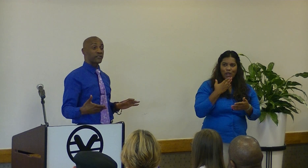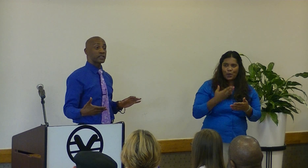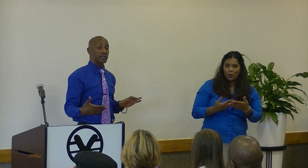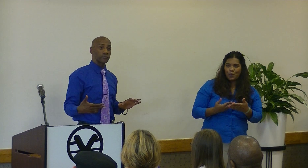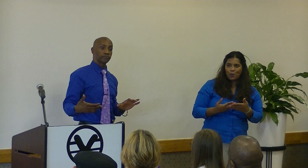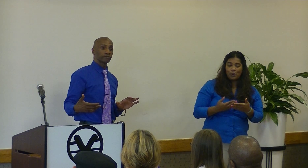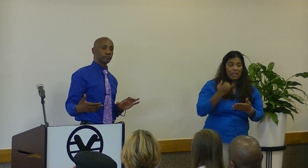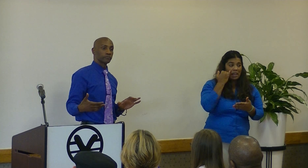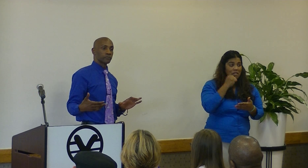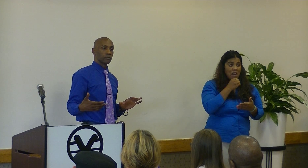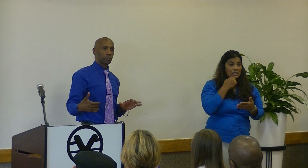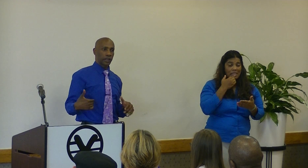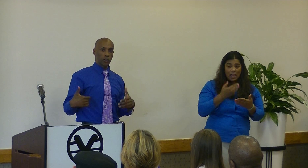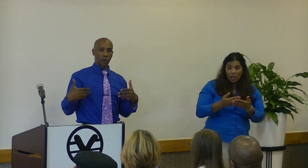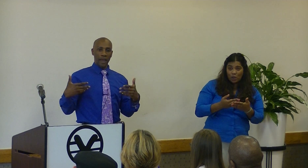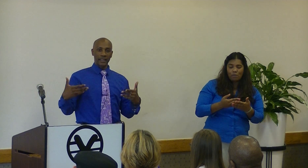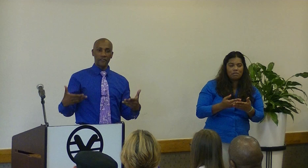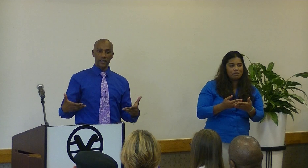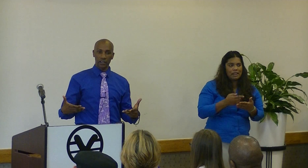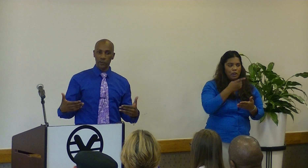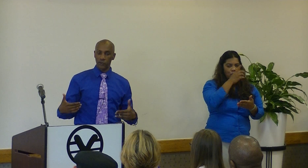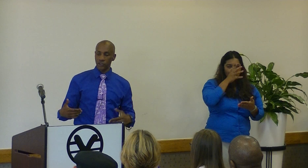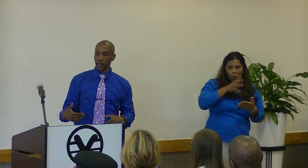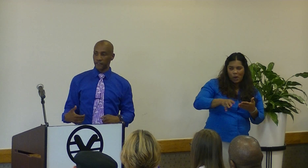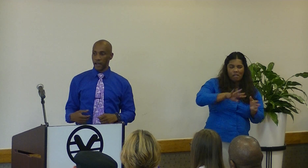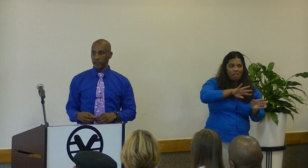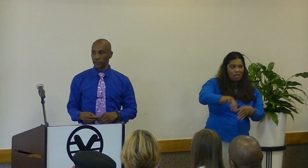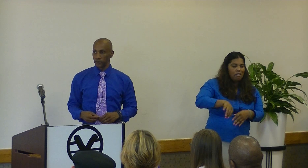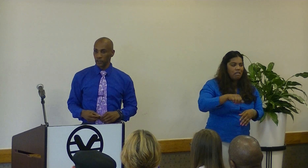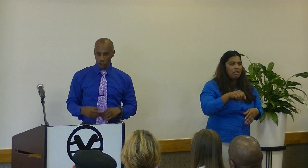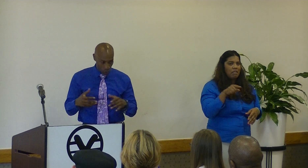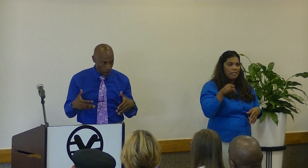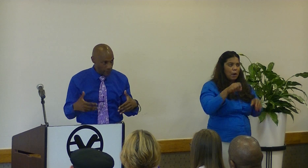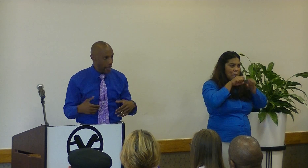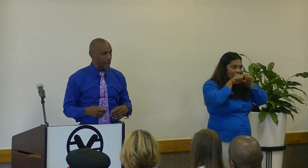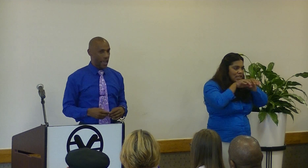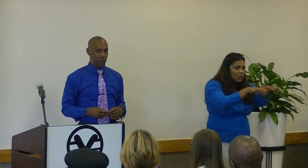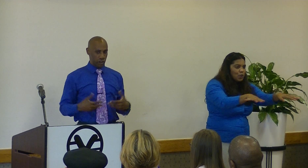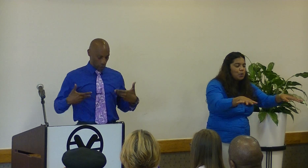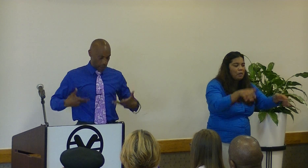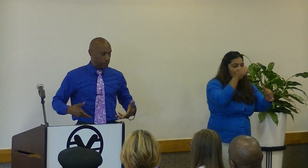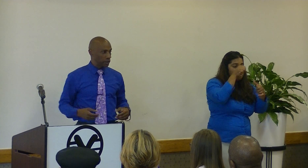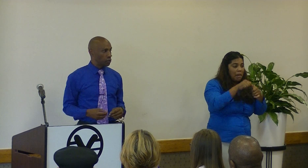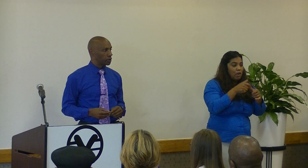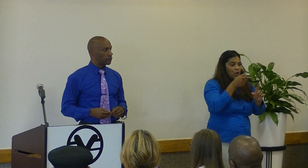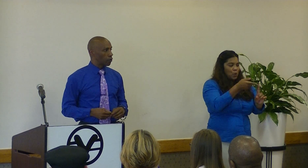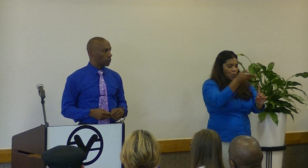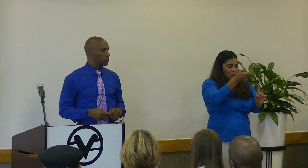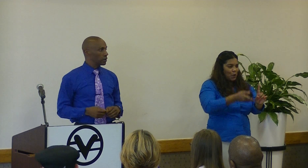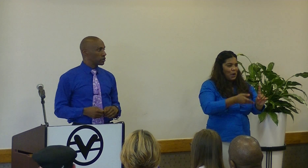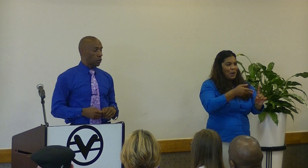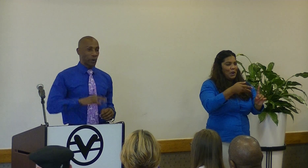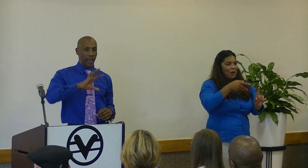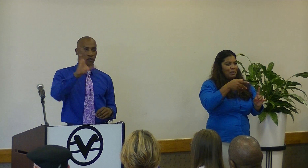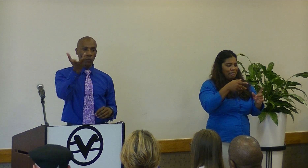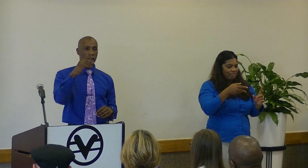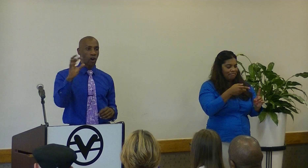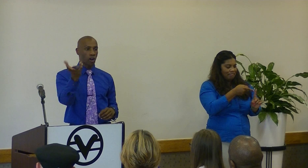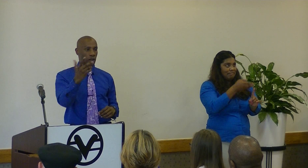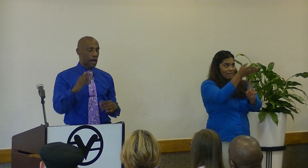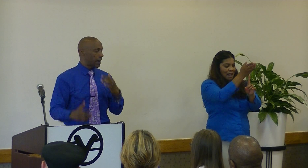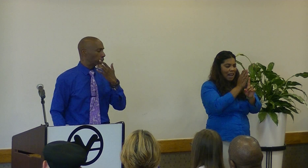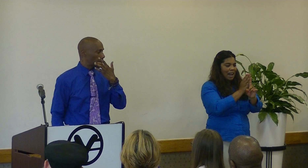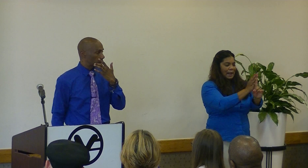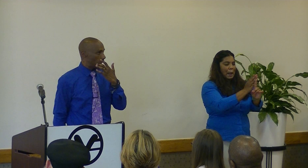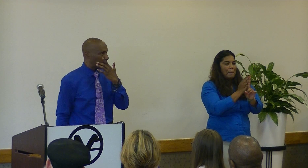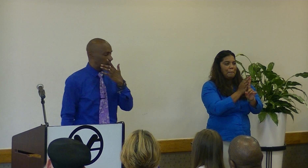just magnificent, but that you are magnificence personified. You are the I am showing up in human form. So whatever we